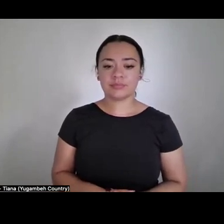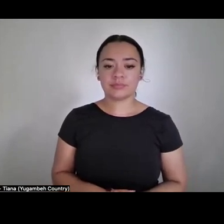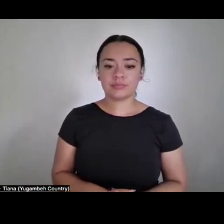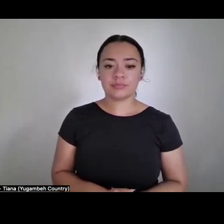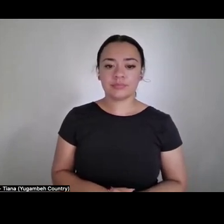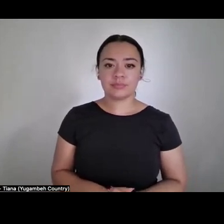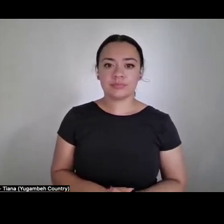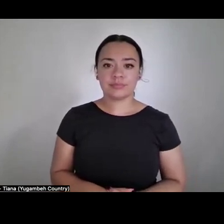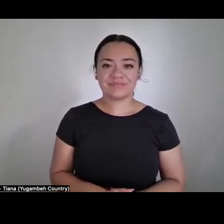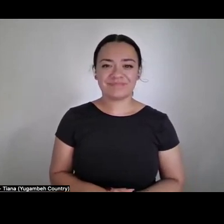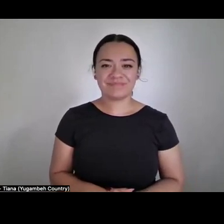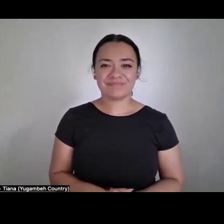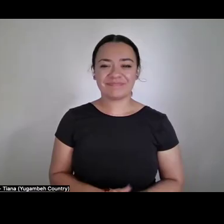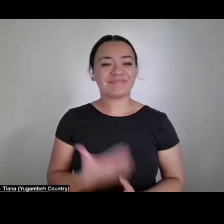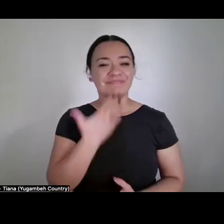Thank you, Fia.